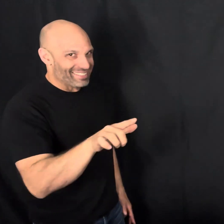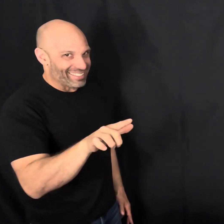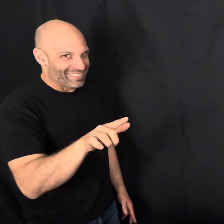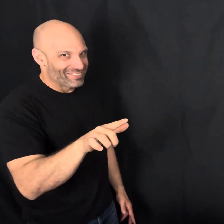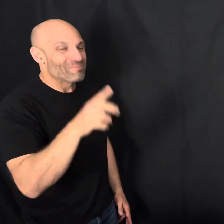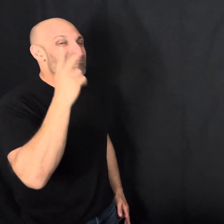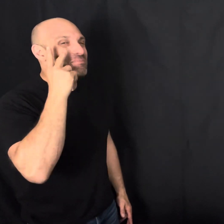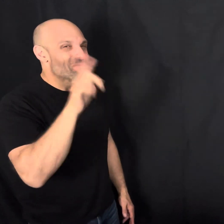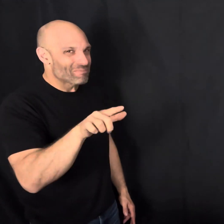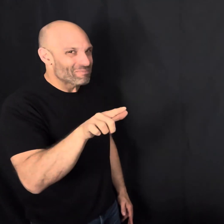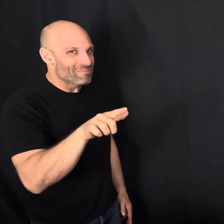later.